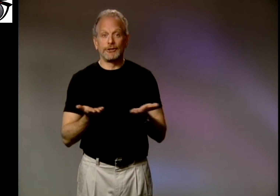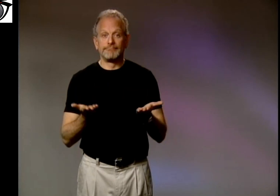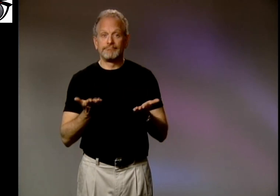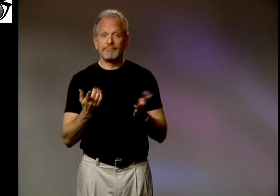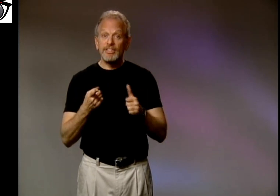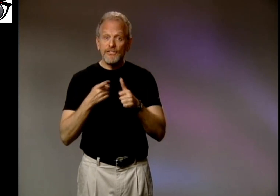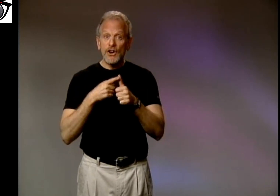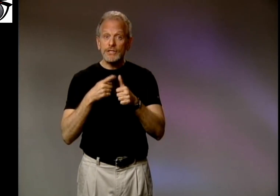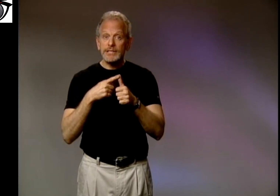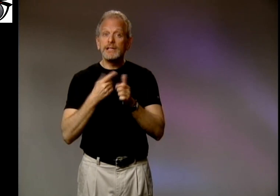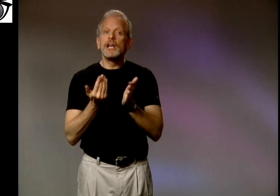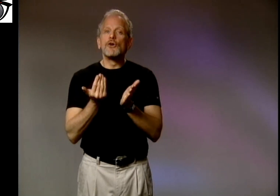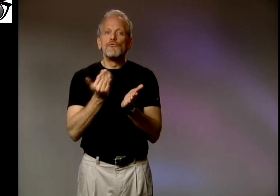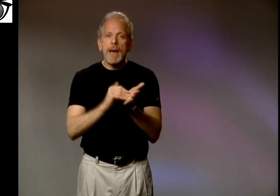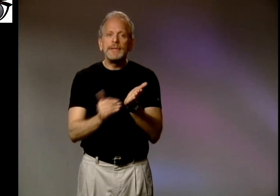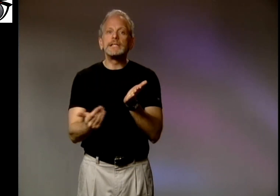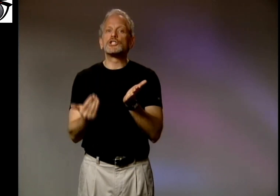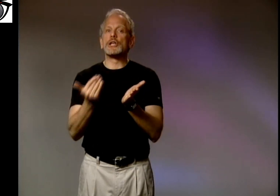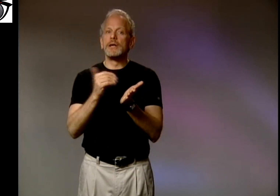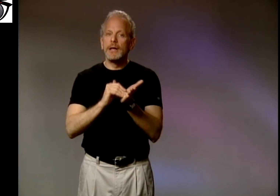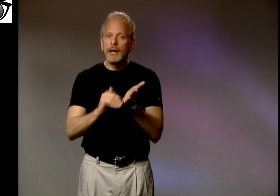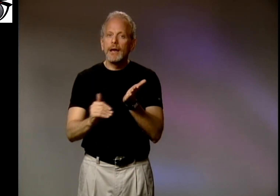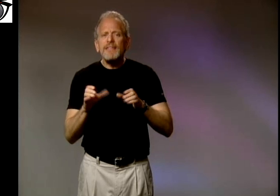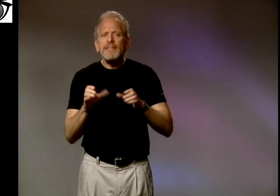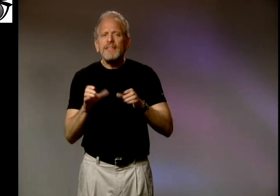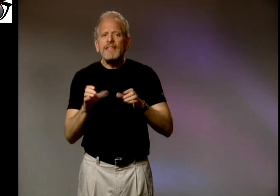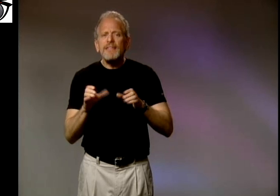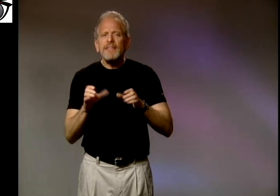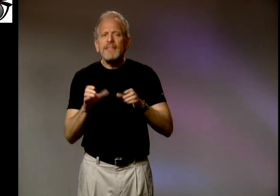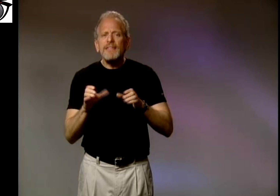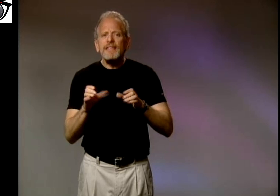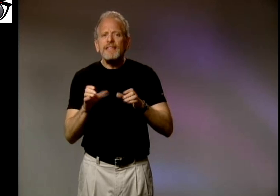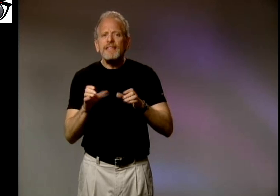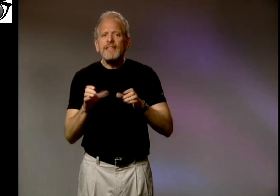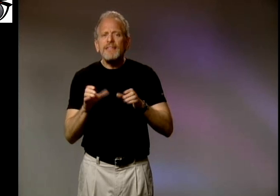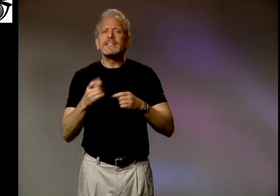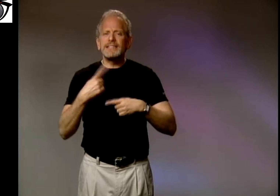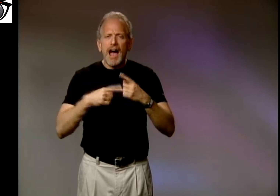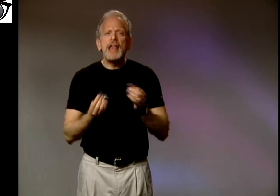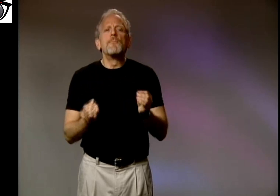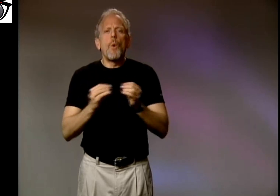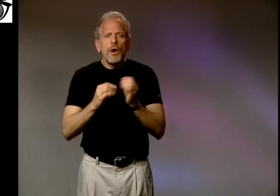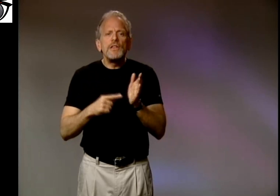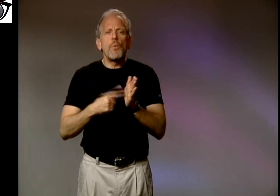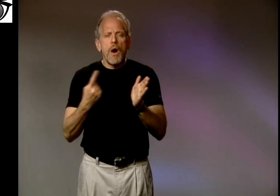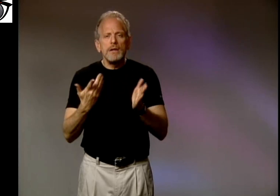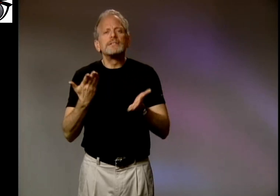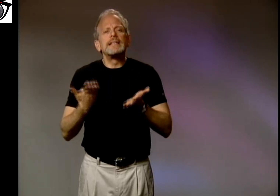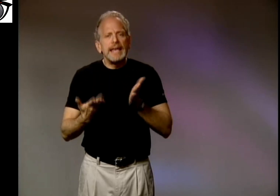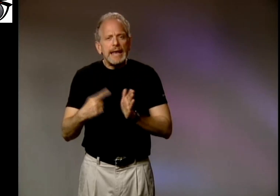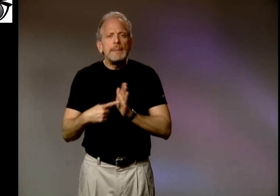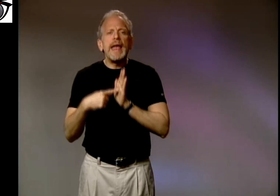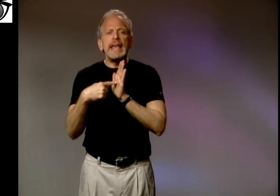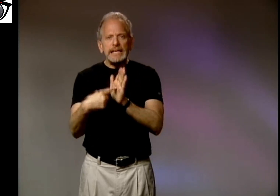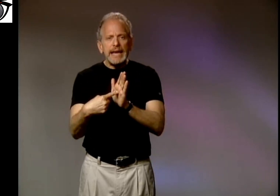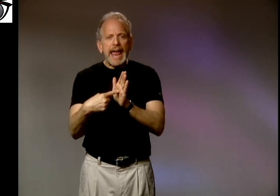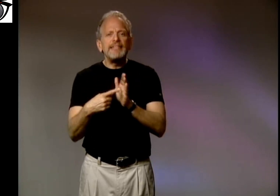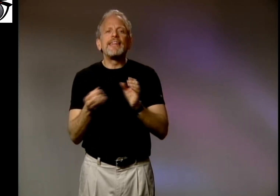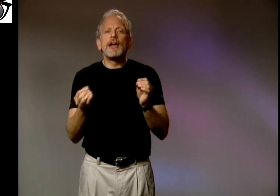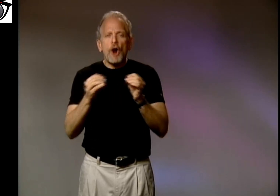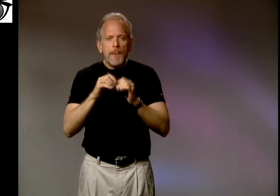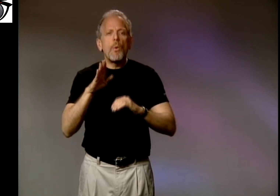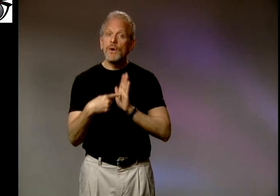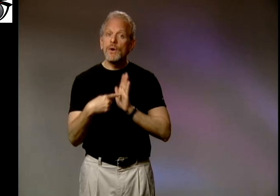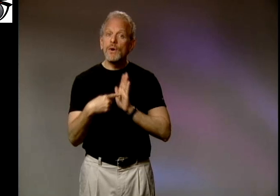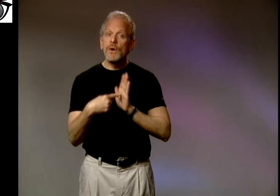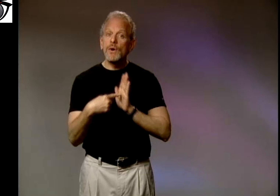ways here. The first, repetition. By making the sign more than once, it may